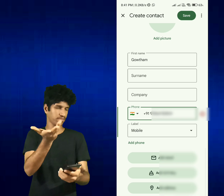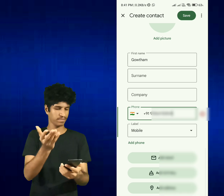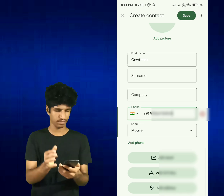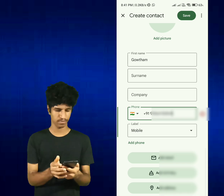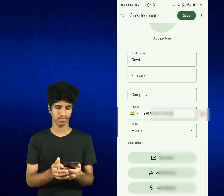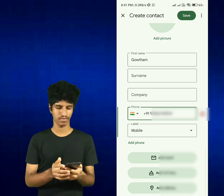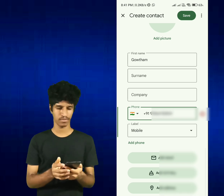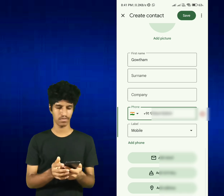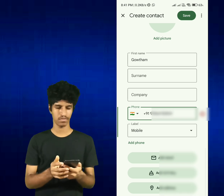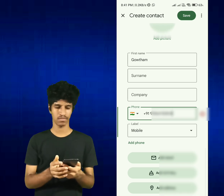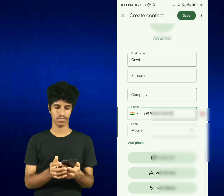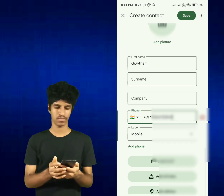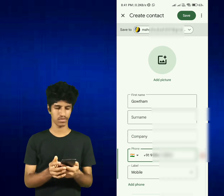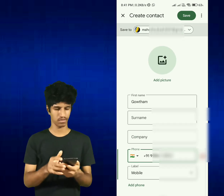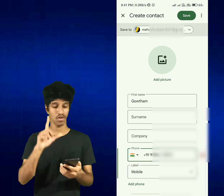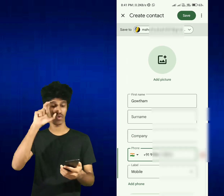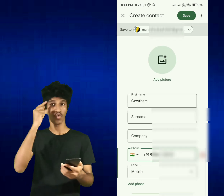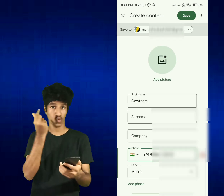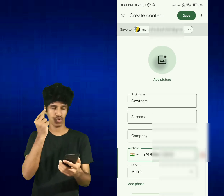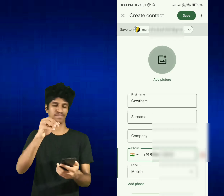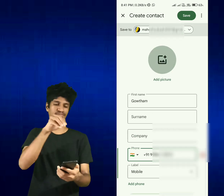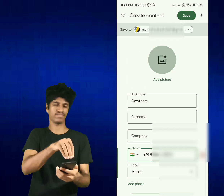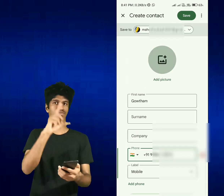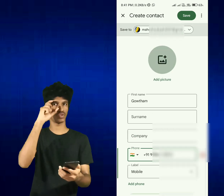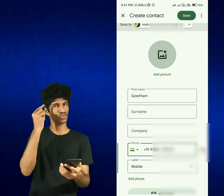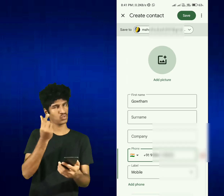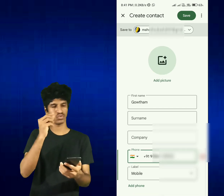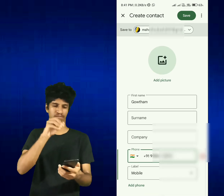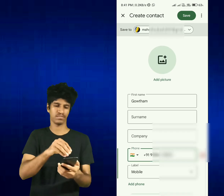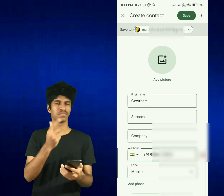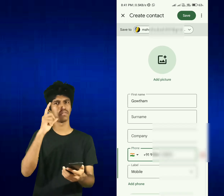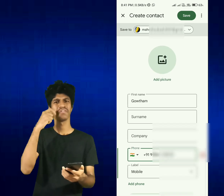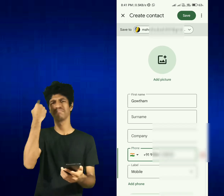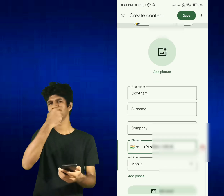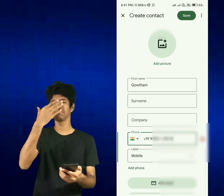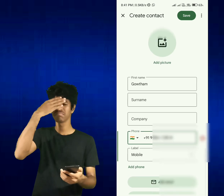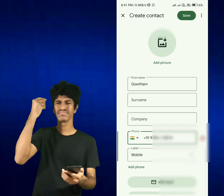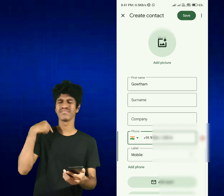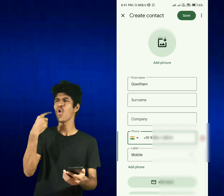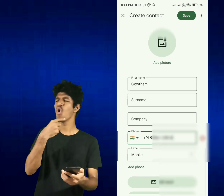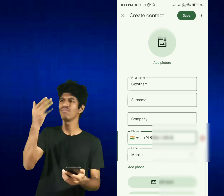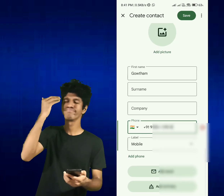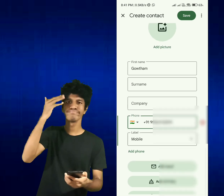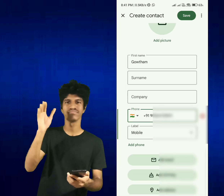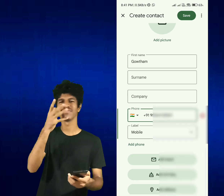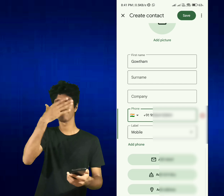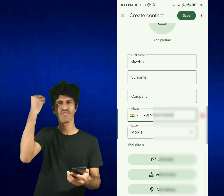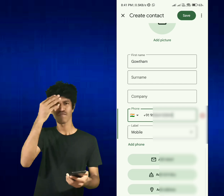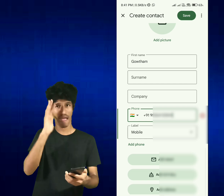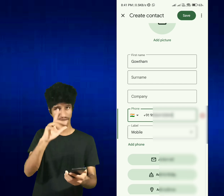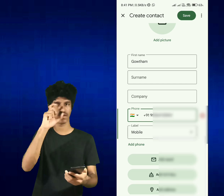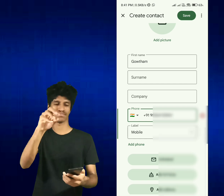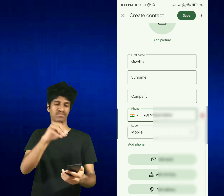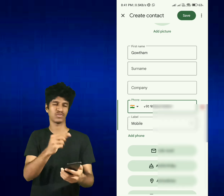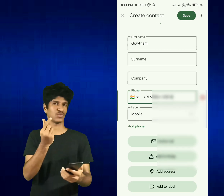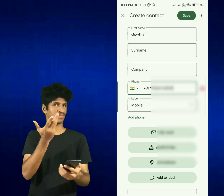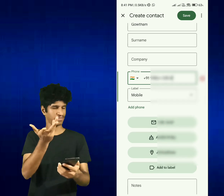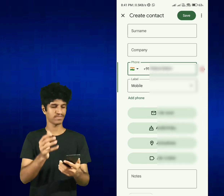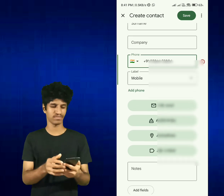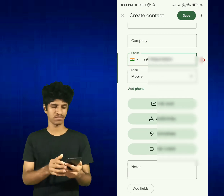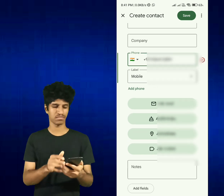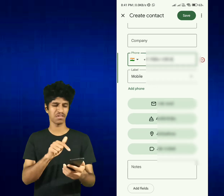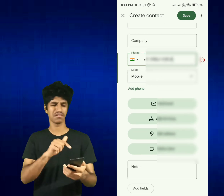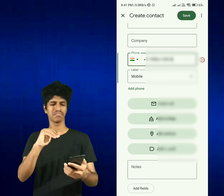that I am a rebel, I think they want me to settle. There's nobody on my level, they think that work is too stressful. I think that work is essential, the grind is all in your